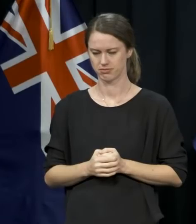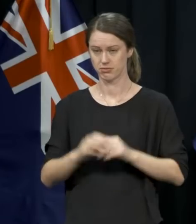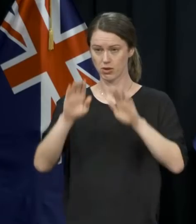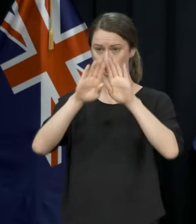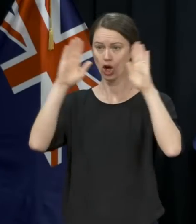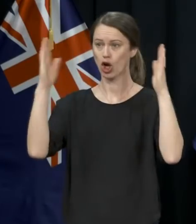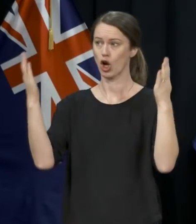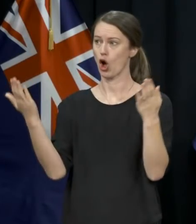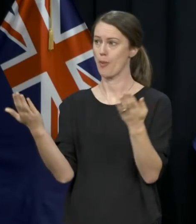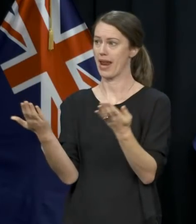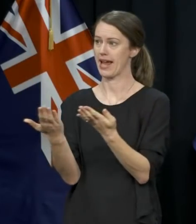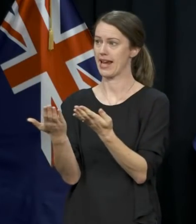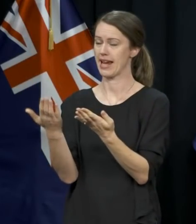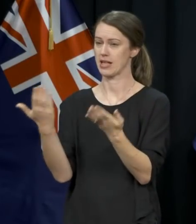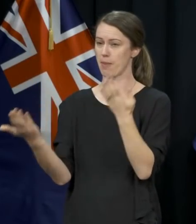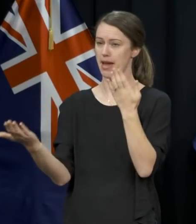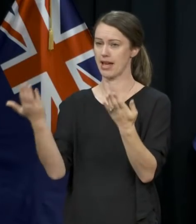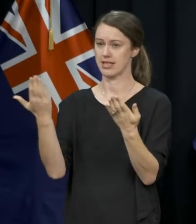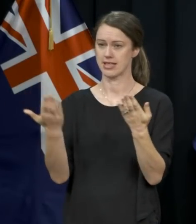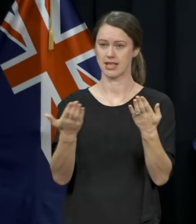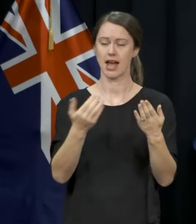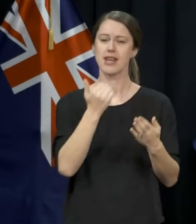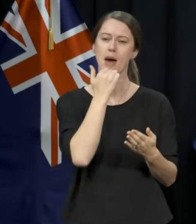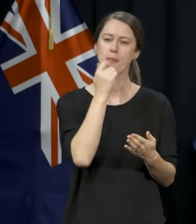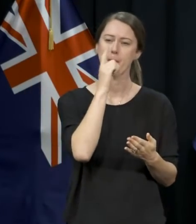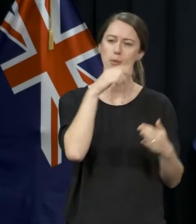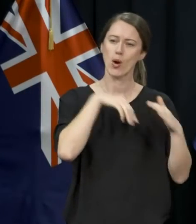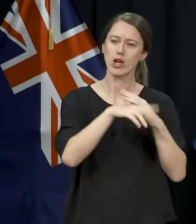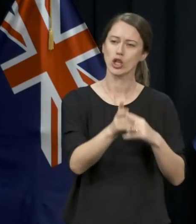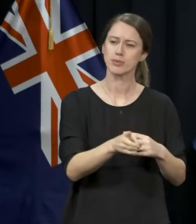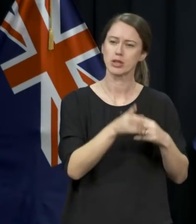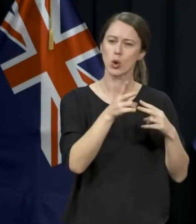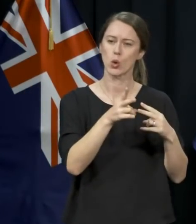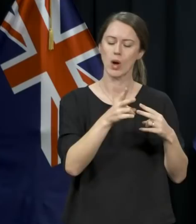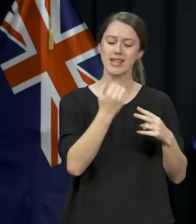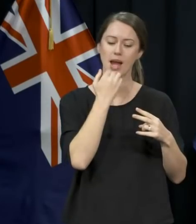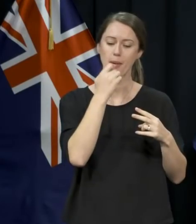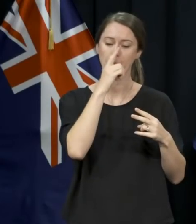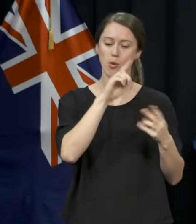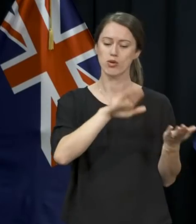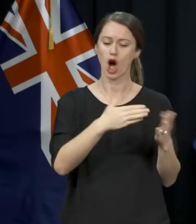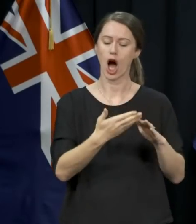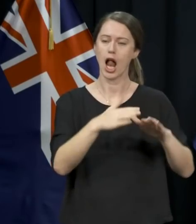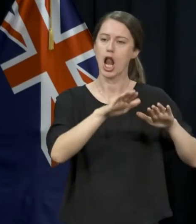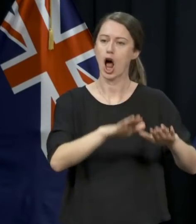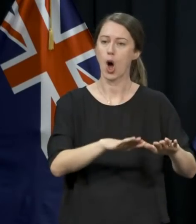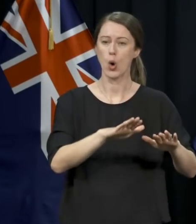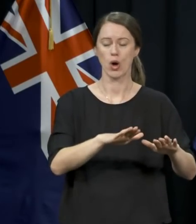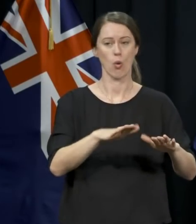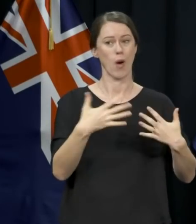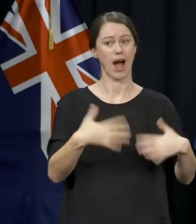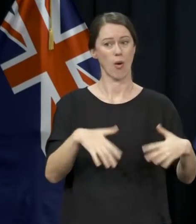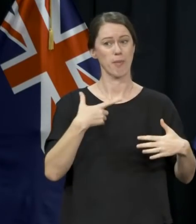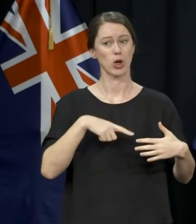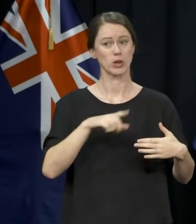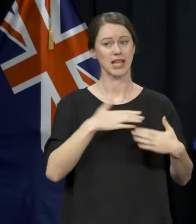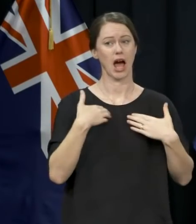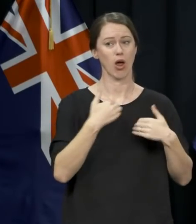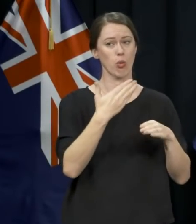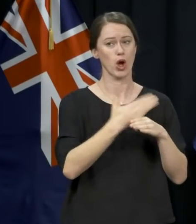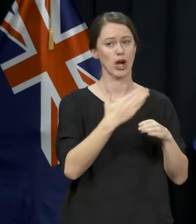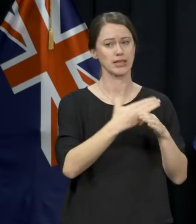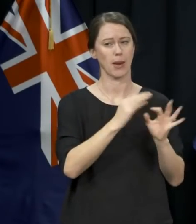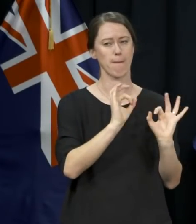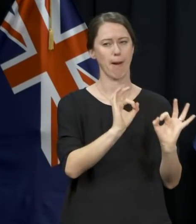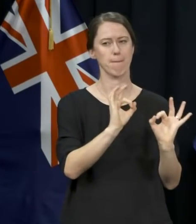our low hospitalisation and mortality rate is a testament to the strength of our health system and its workers. Despite